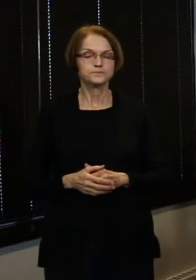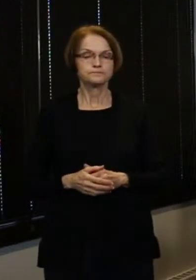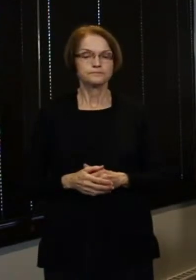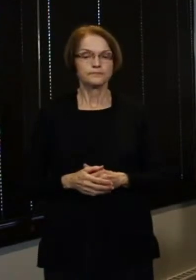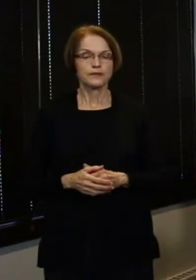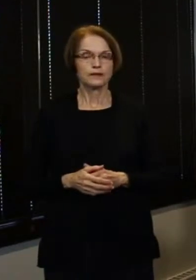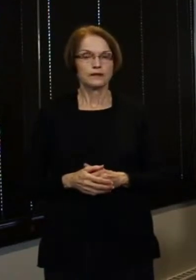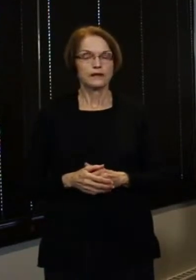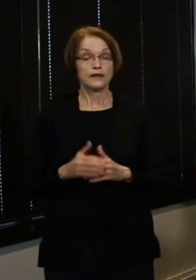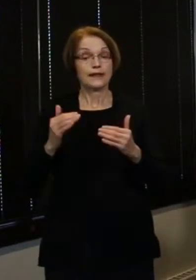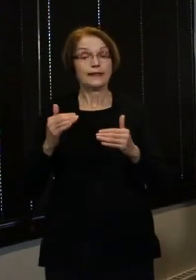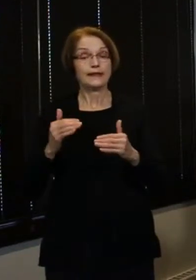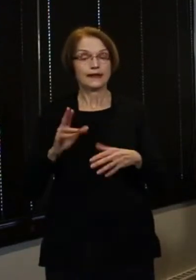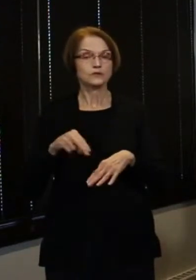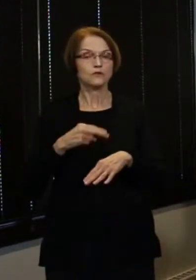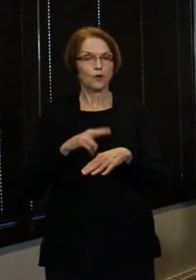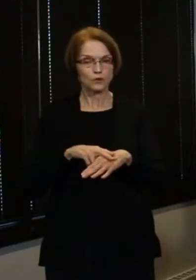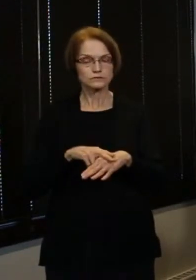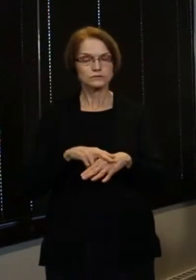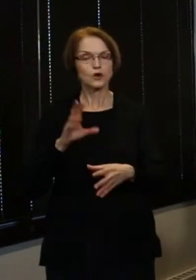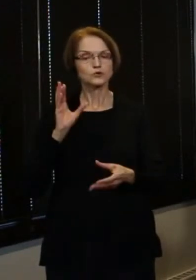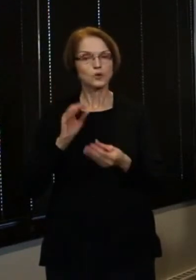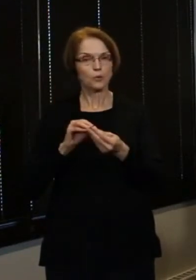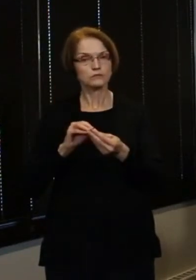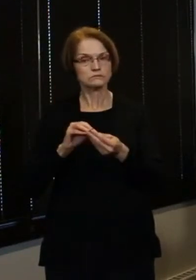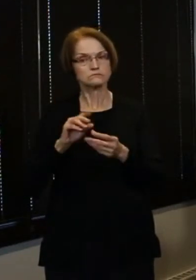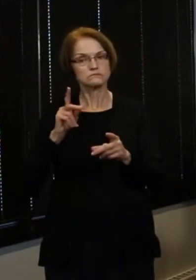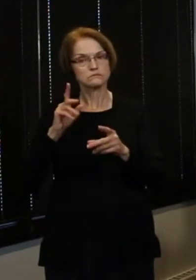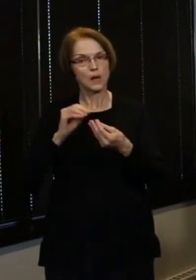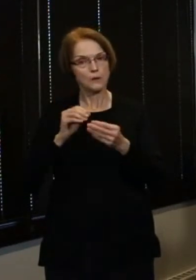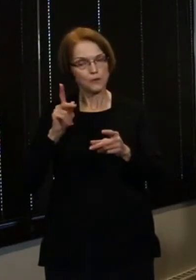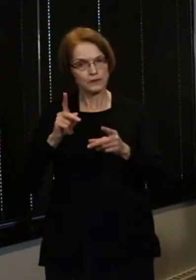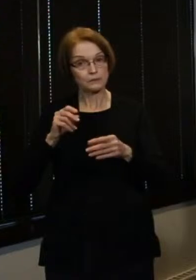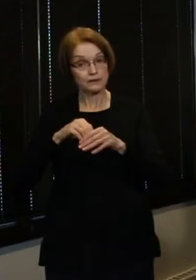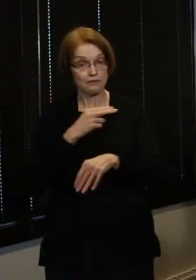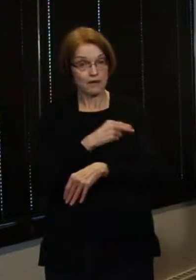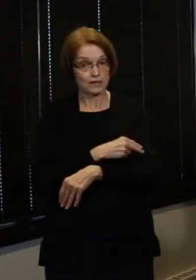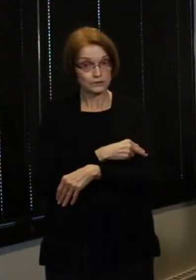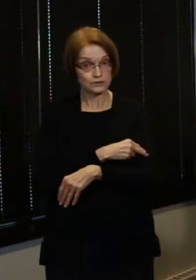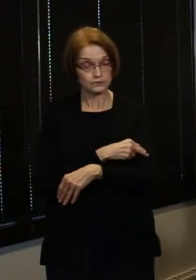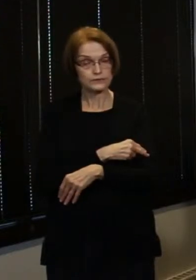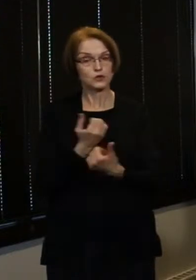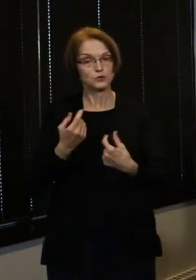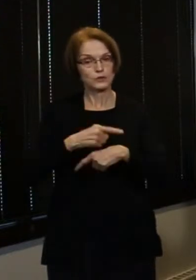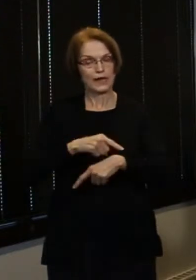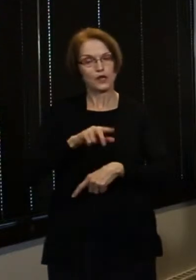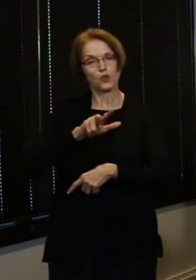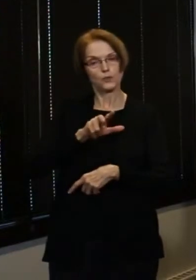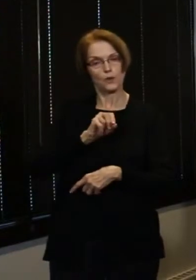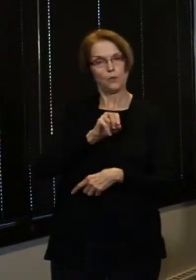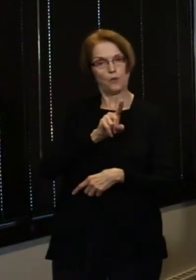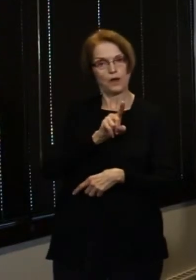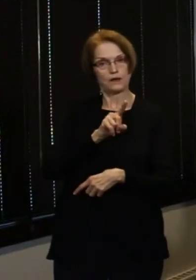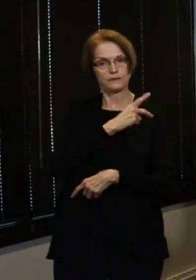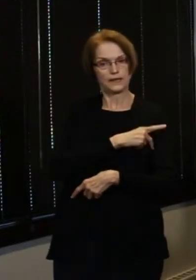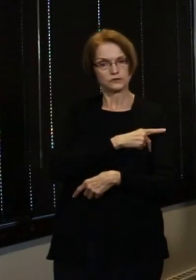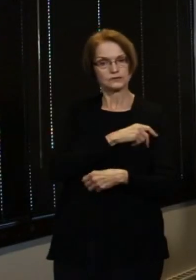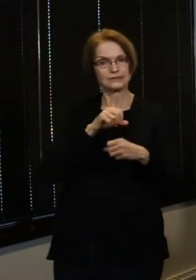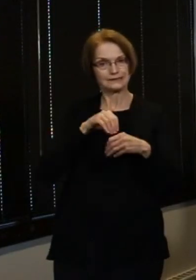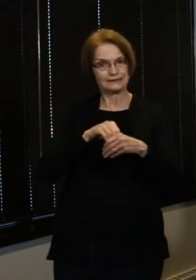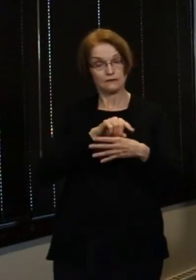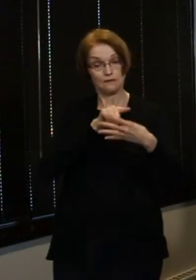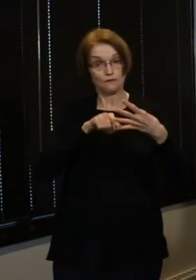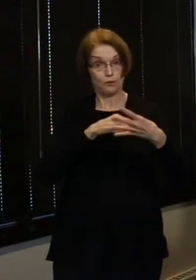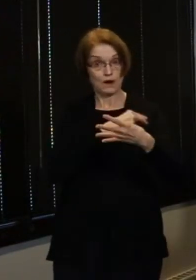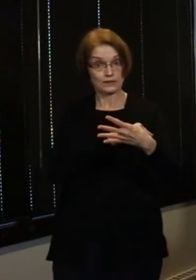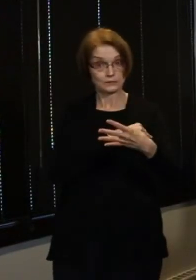Our next data is, of course, our hospital census data. So today we're reporting 301 patients in our task force hospitals,